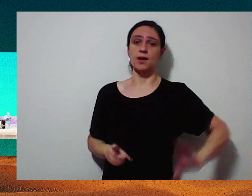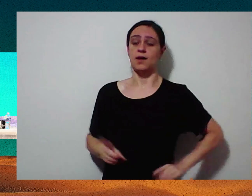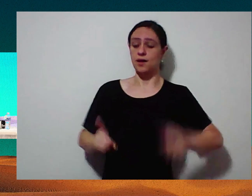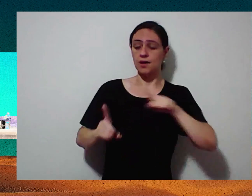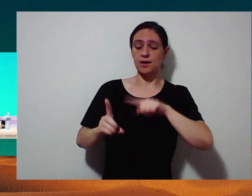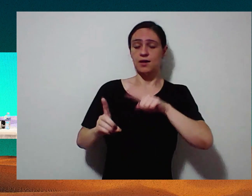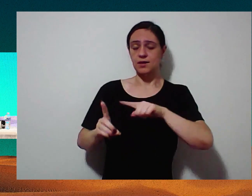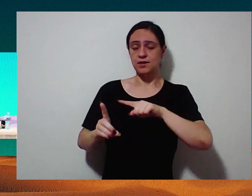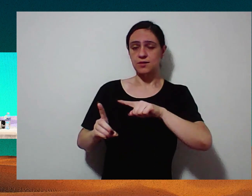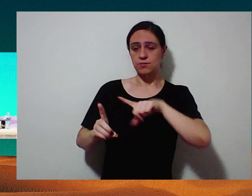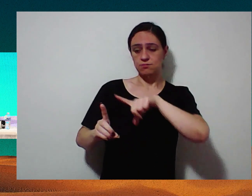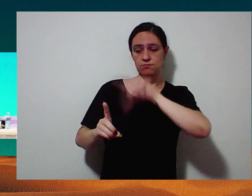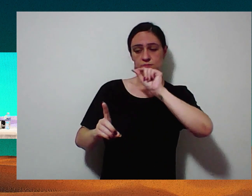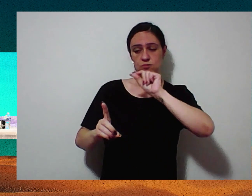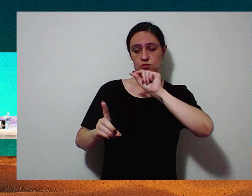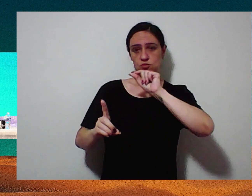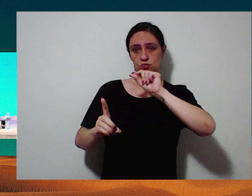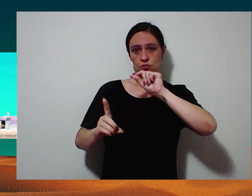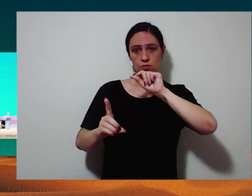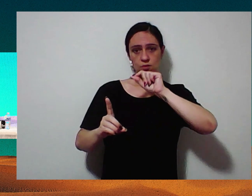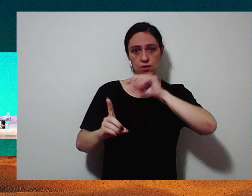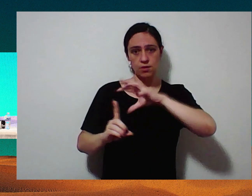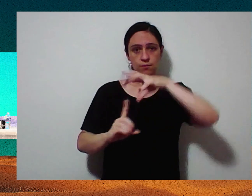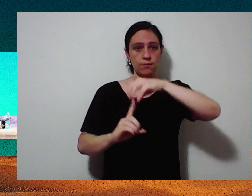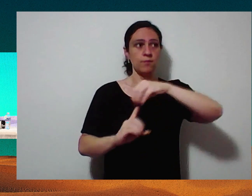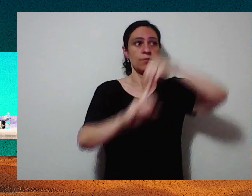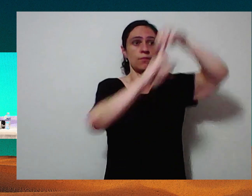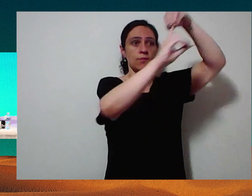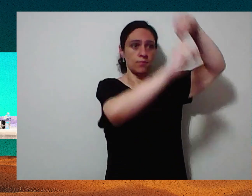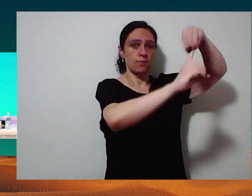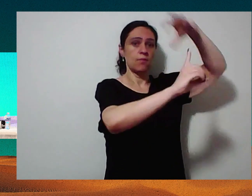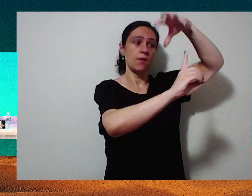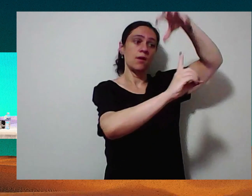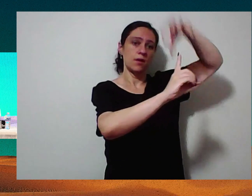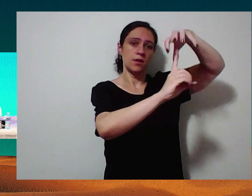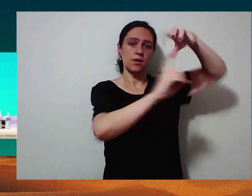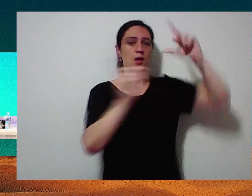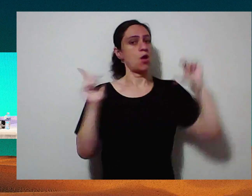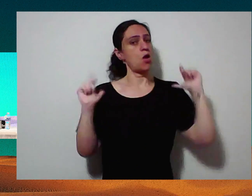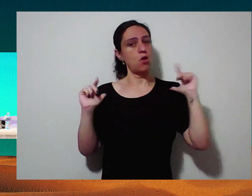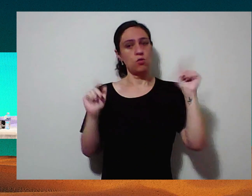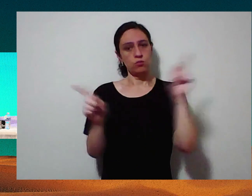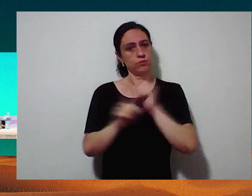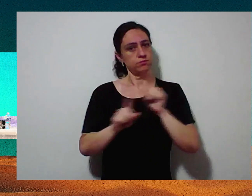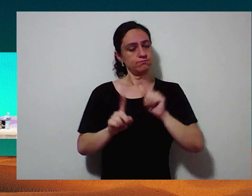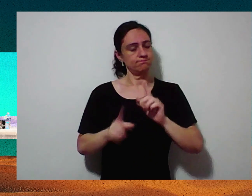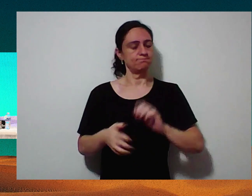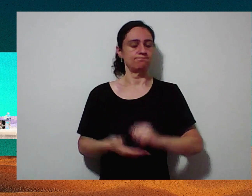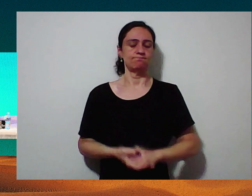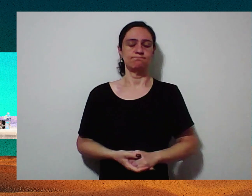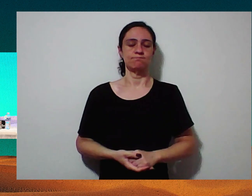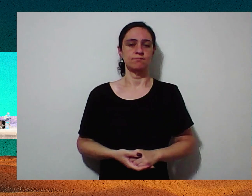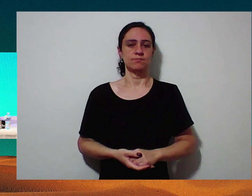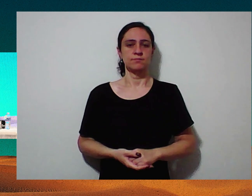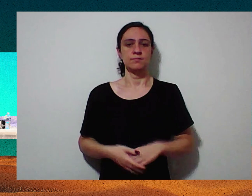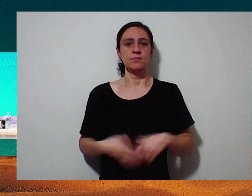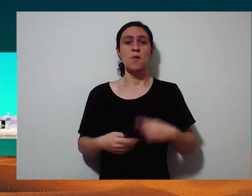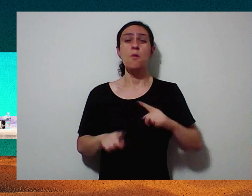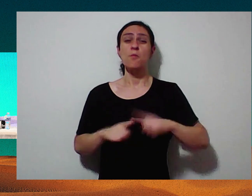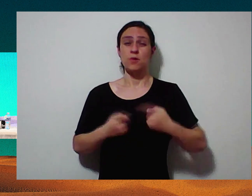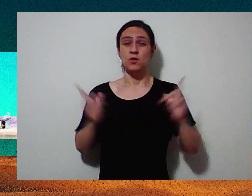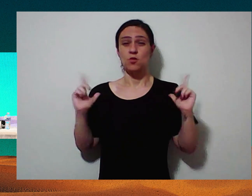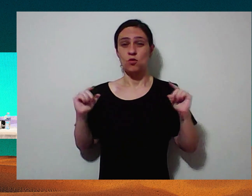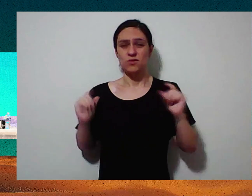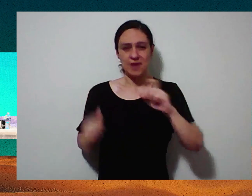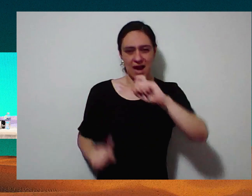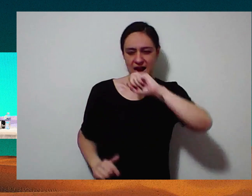chose Christ to be the king. Não escolhi Lúcifer. I did not choose Lucifer. Por isso ele está morrendo de inveja, That's why